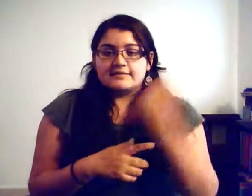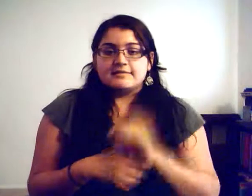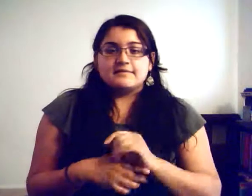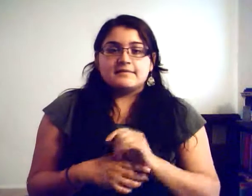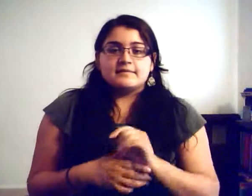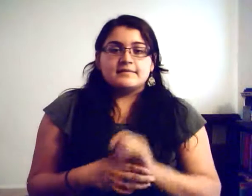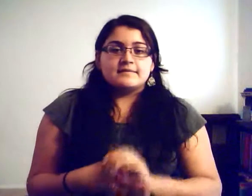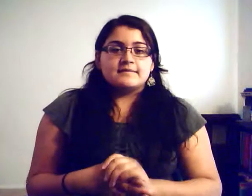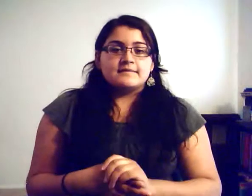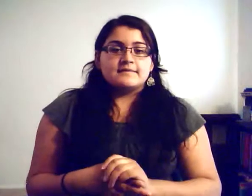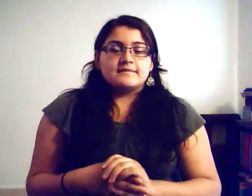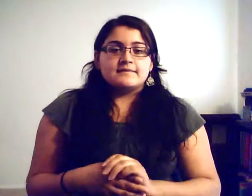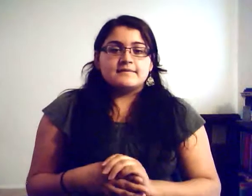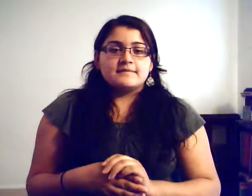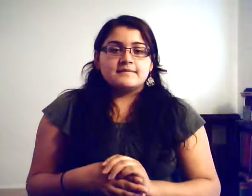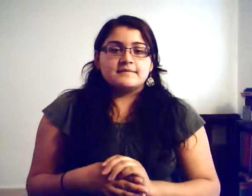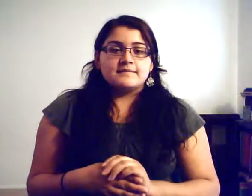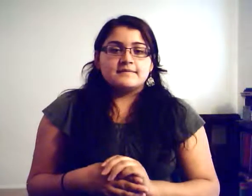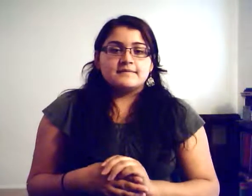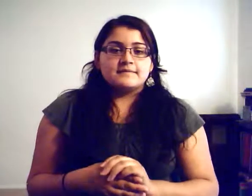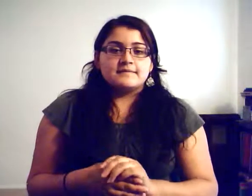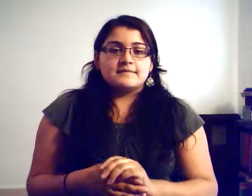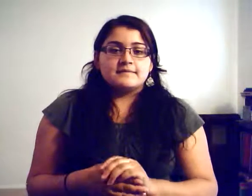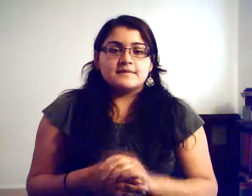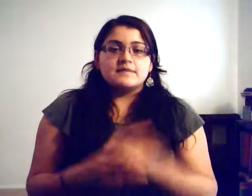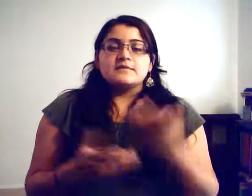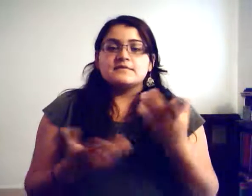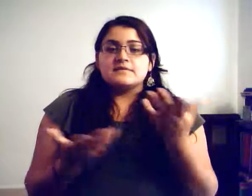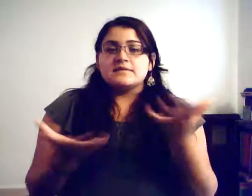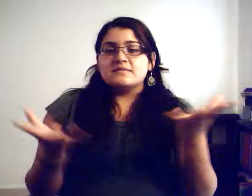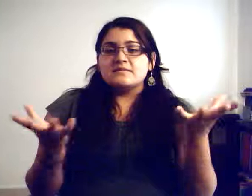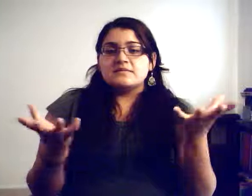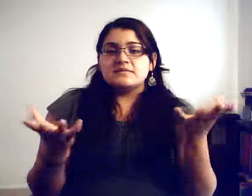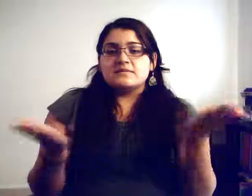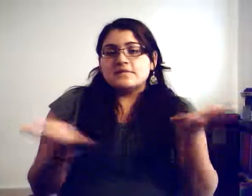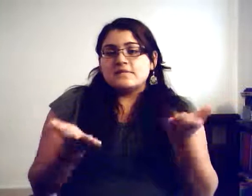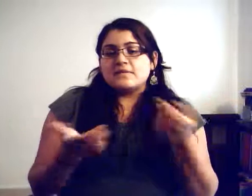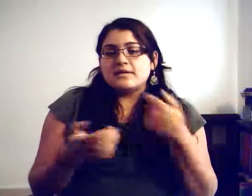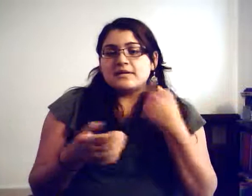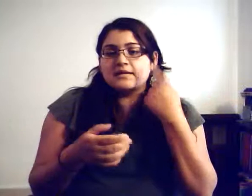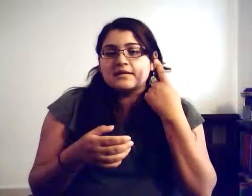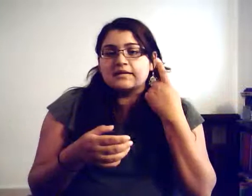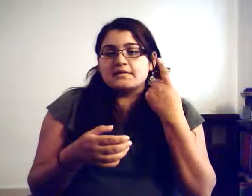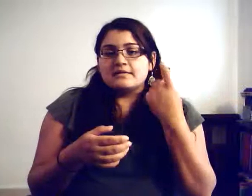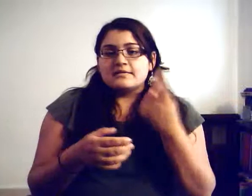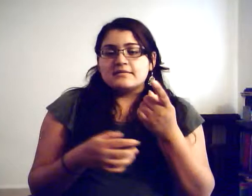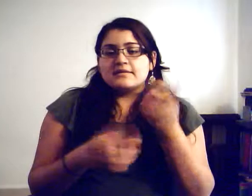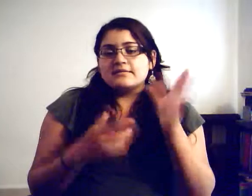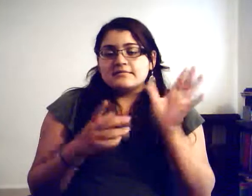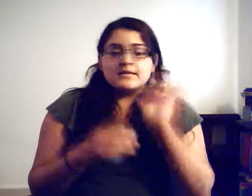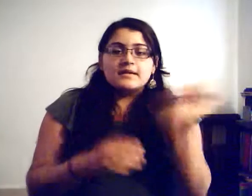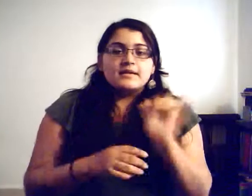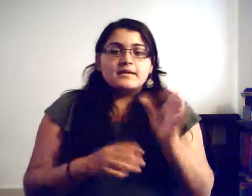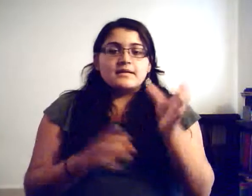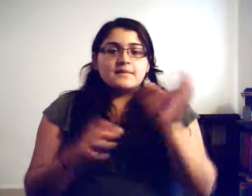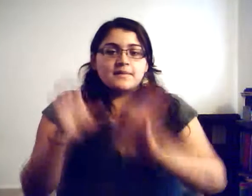which ones I'm going to do at the beginning of that semester. And in the past, I've done biology, sociology,